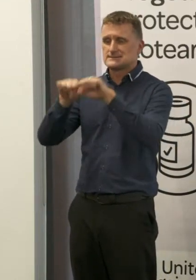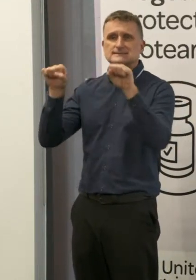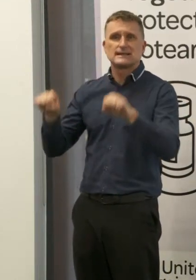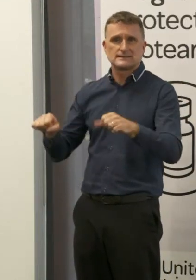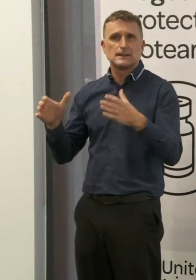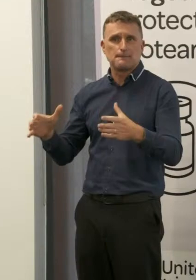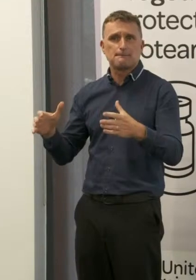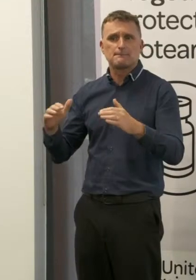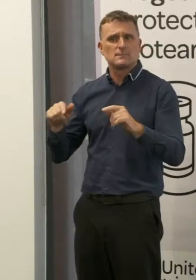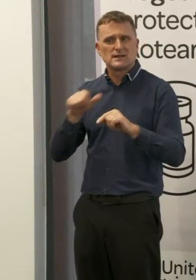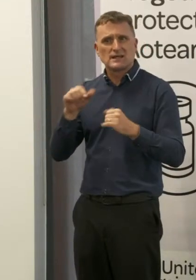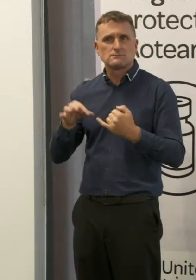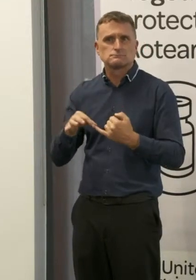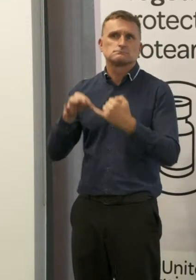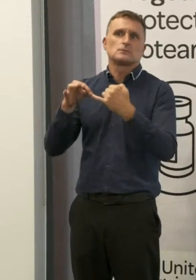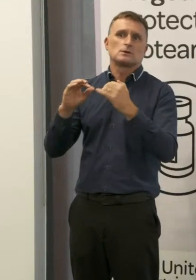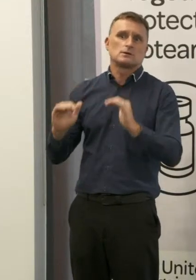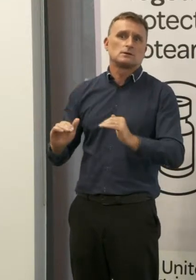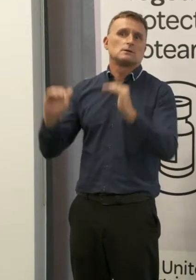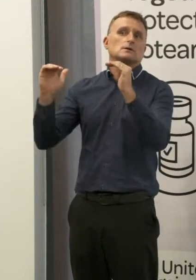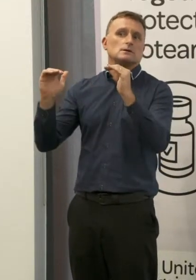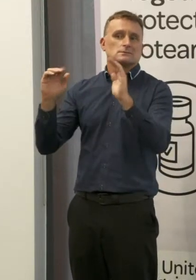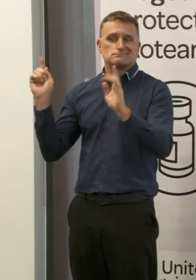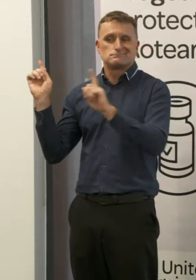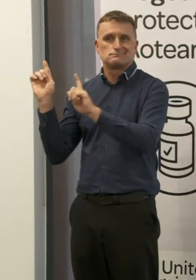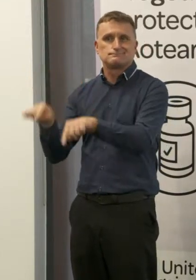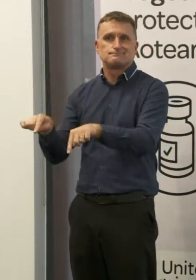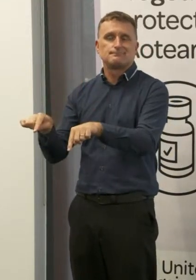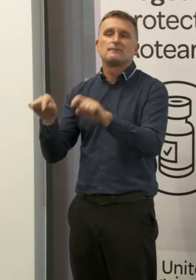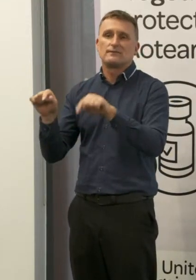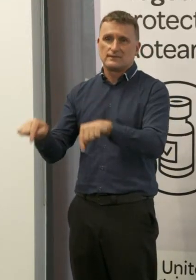of care people from those priority populations may